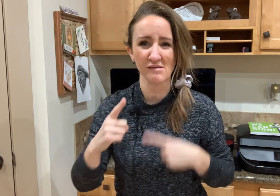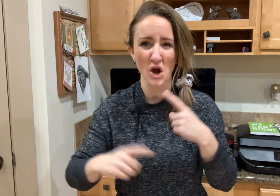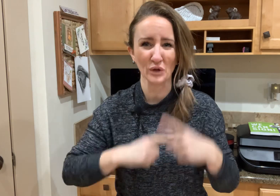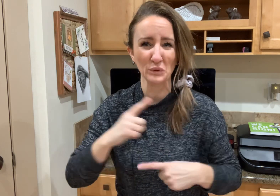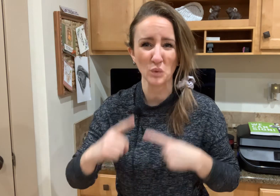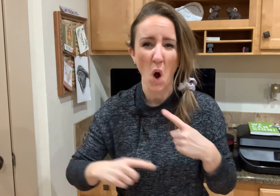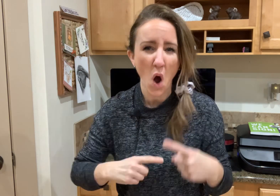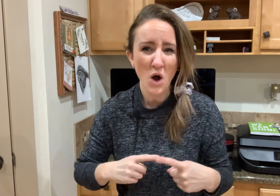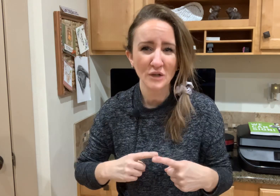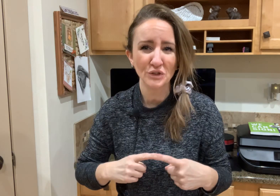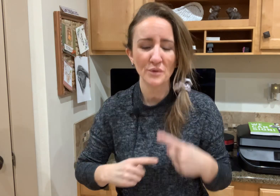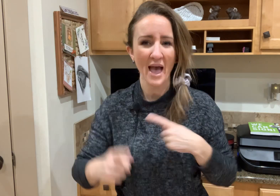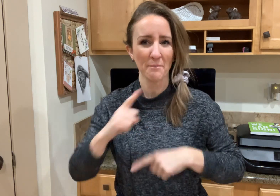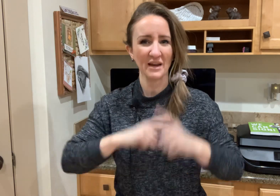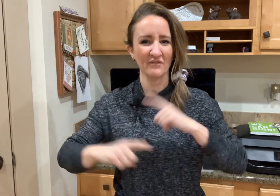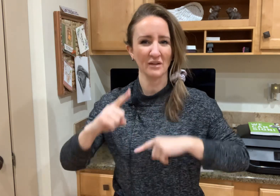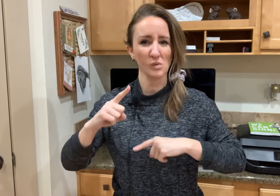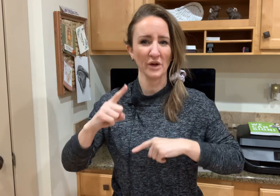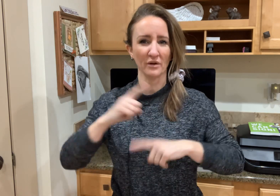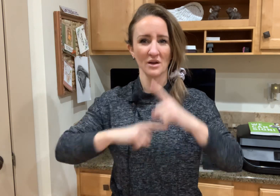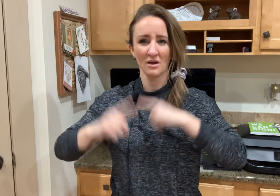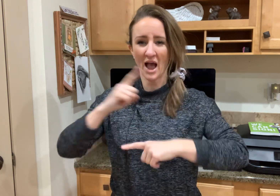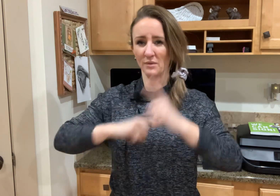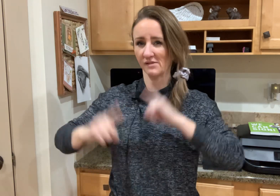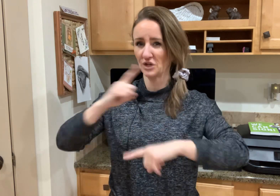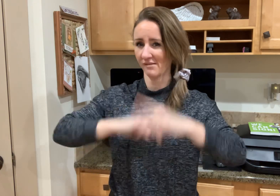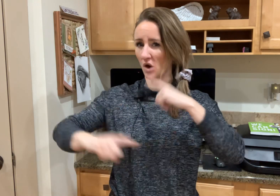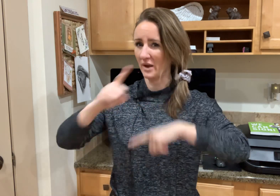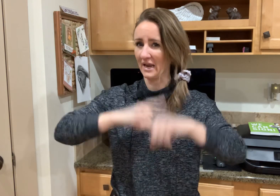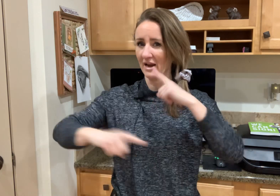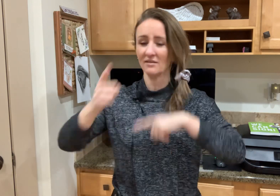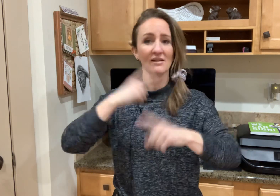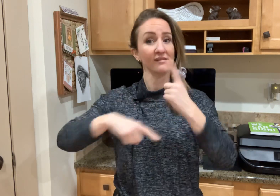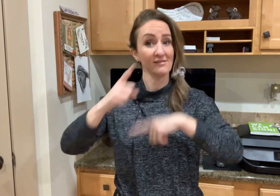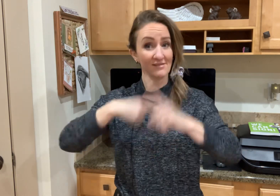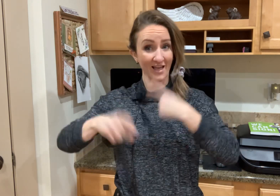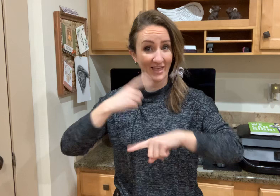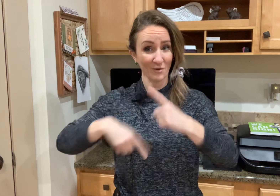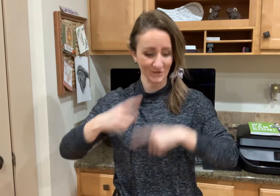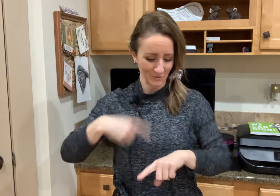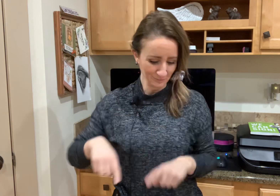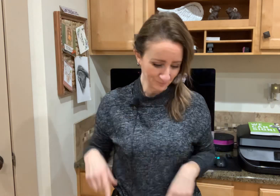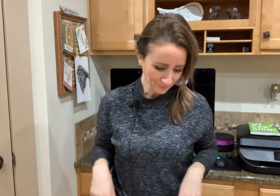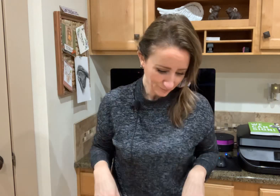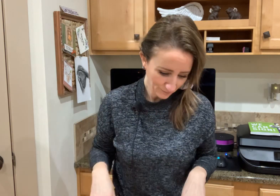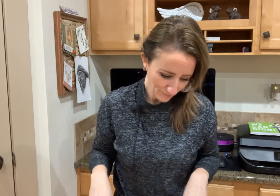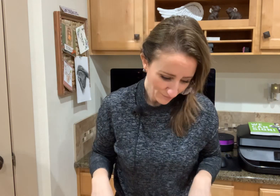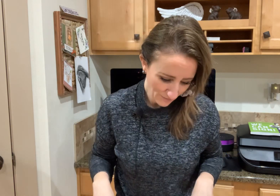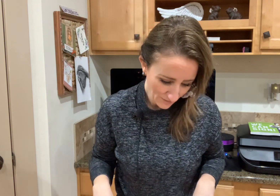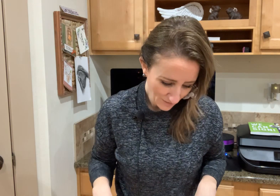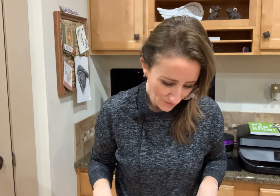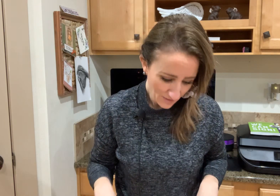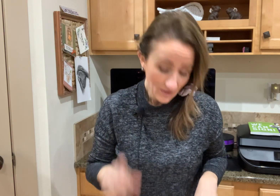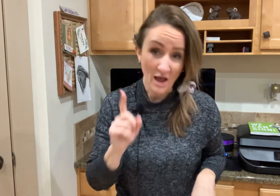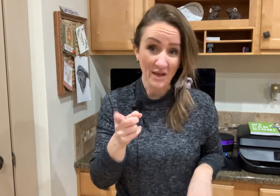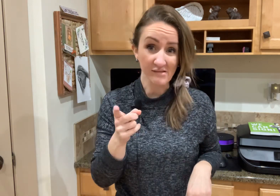necessarily wrong to do that, but it feels weird. I would suggest going in. Sign language. Now that's a